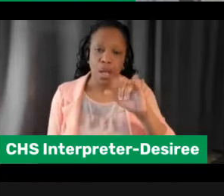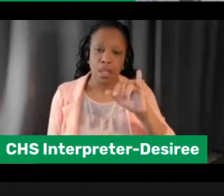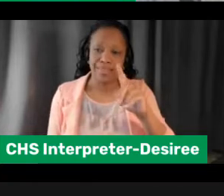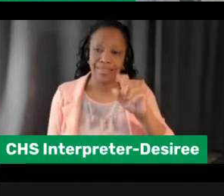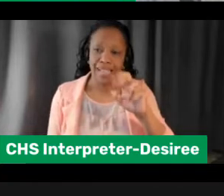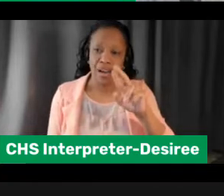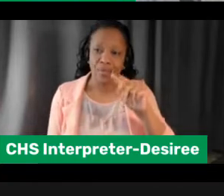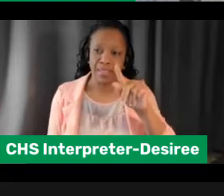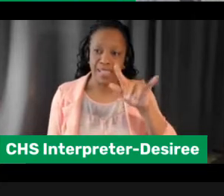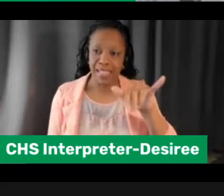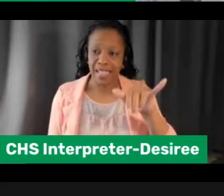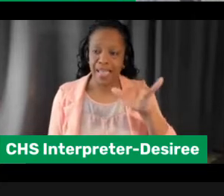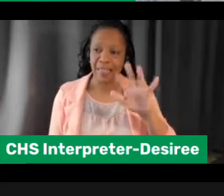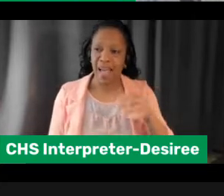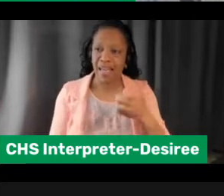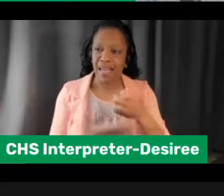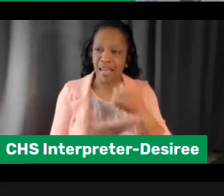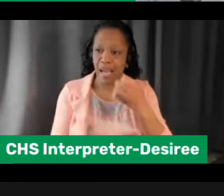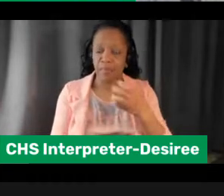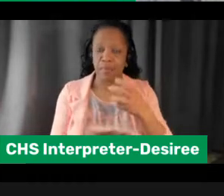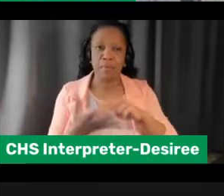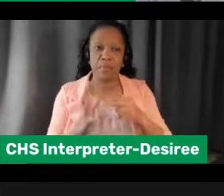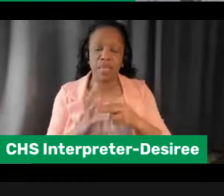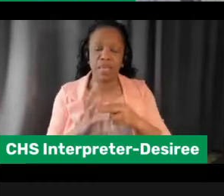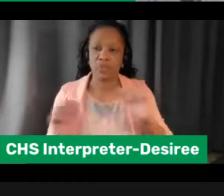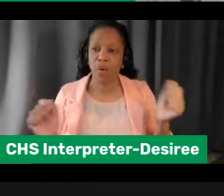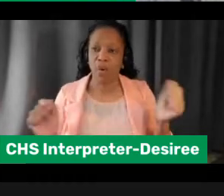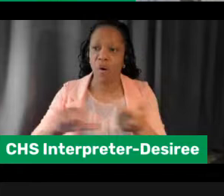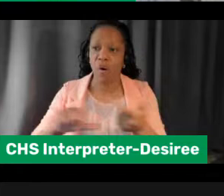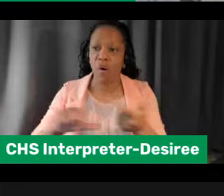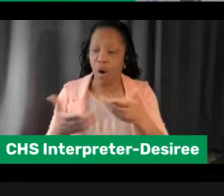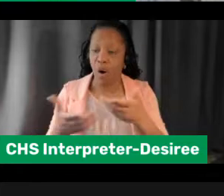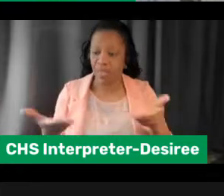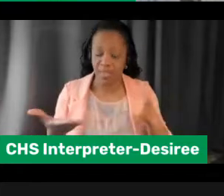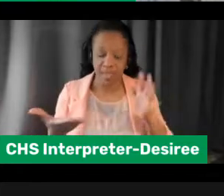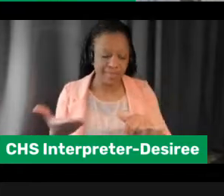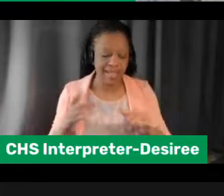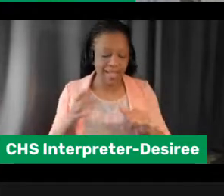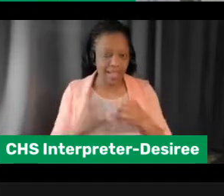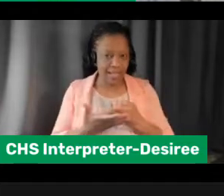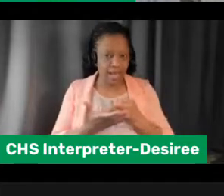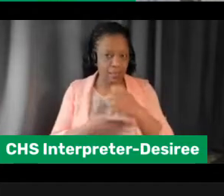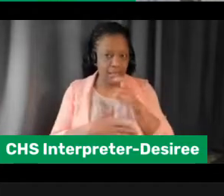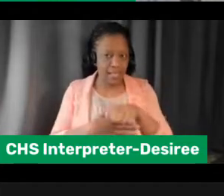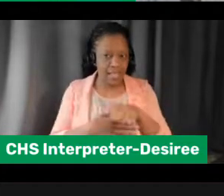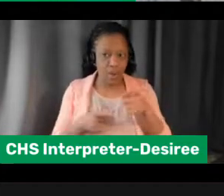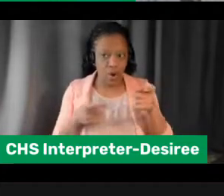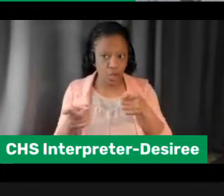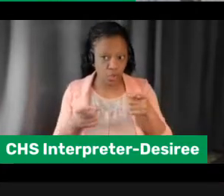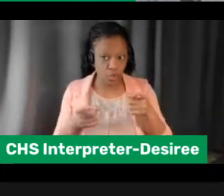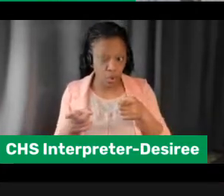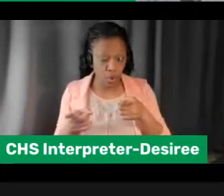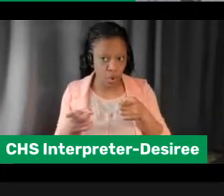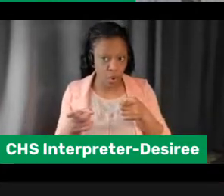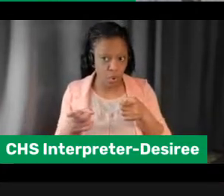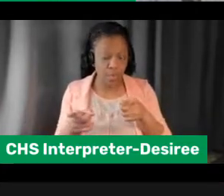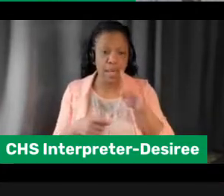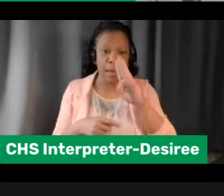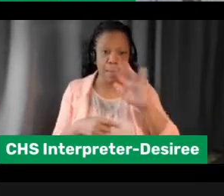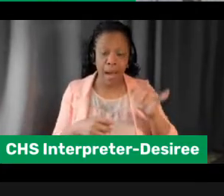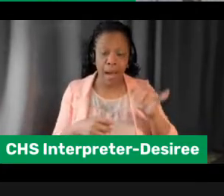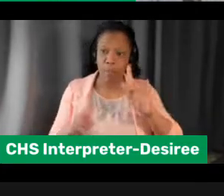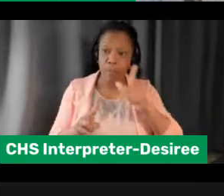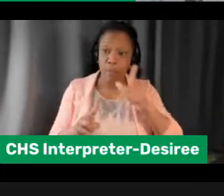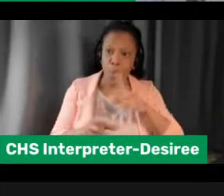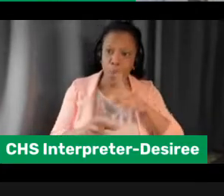community needs are controlled and governed by everyday people who are part of that community,